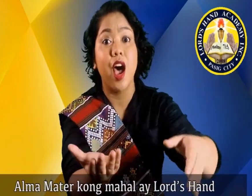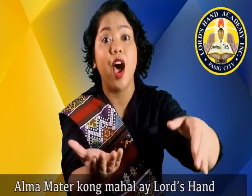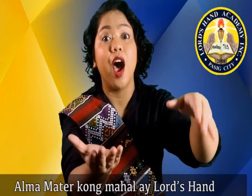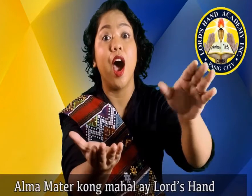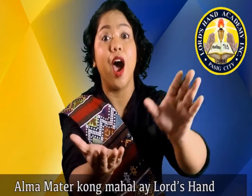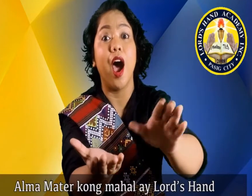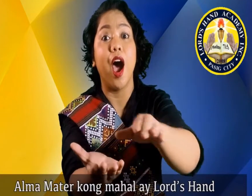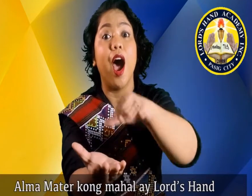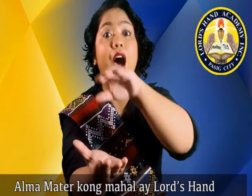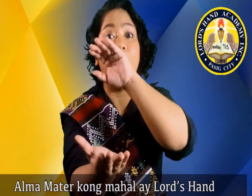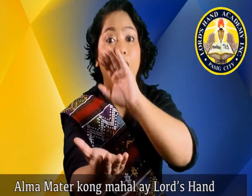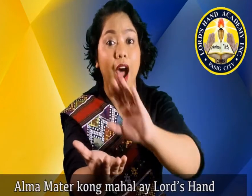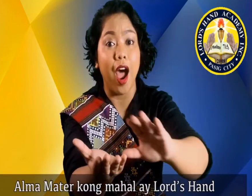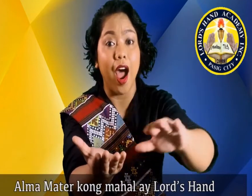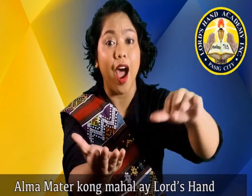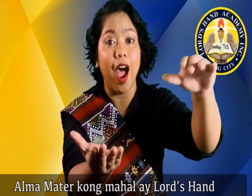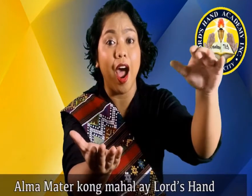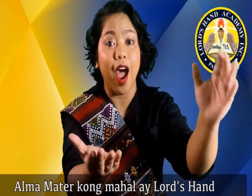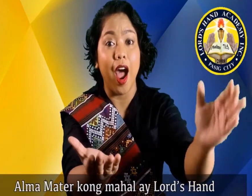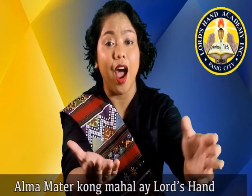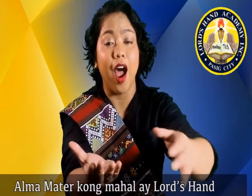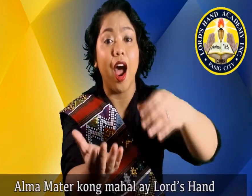Lord's